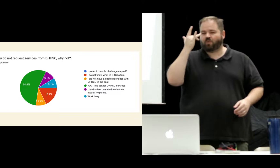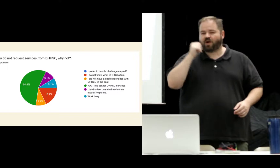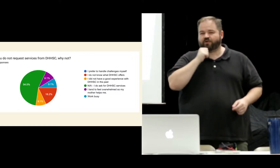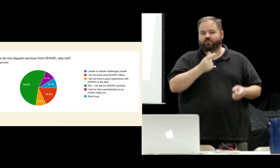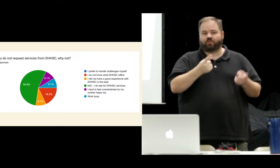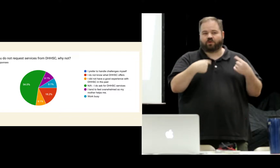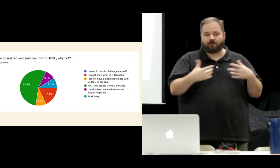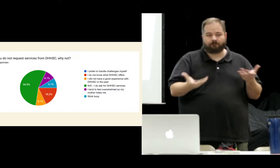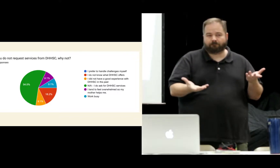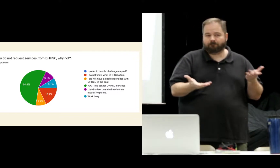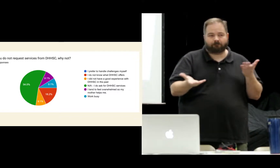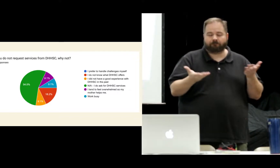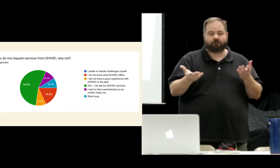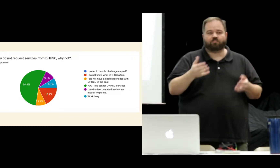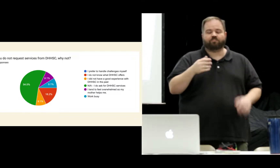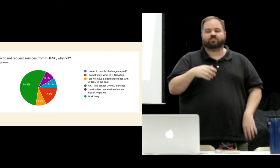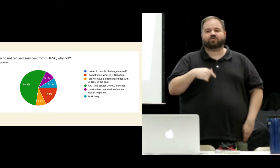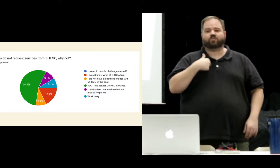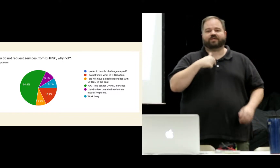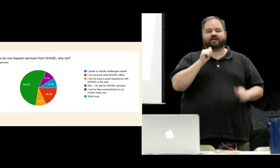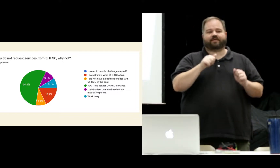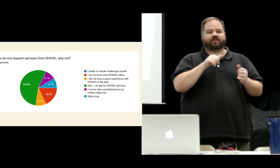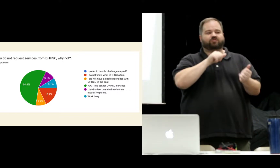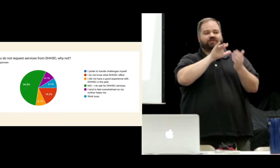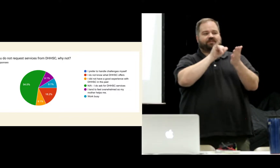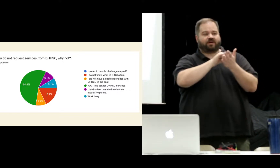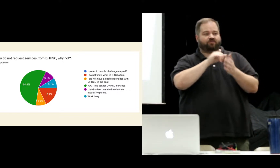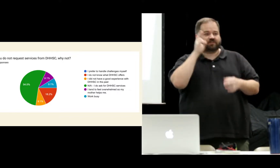what the reason would be, and why they're not coming to seek those out.